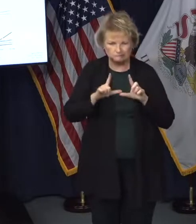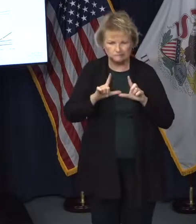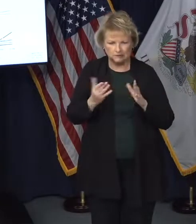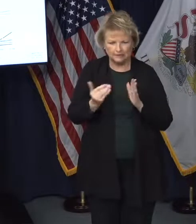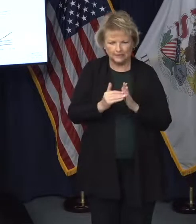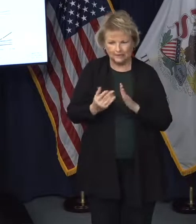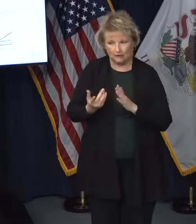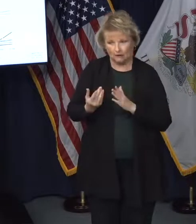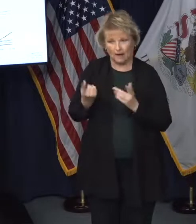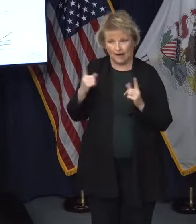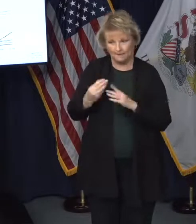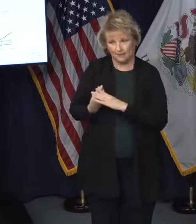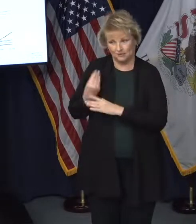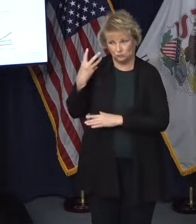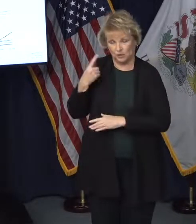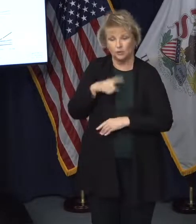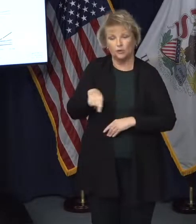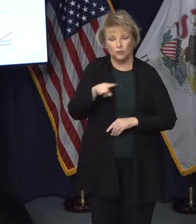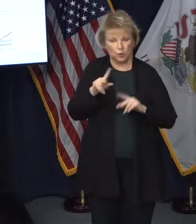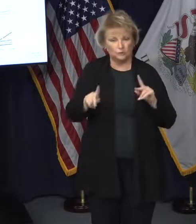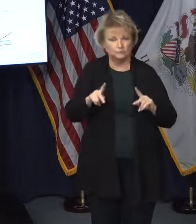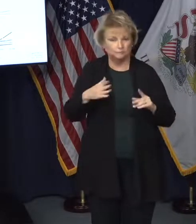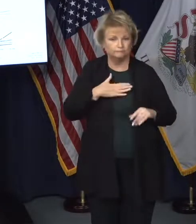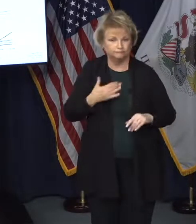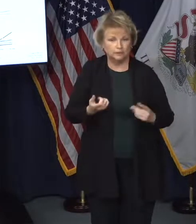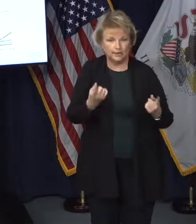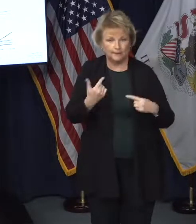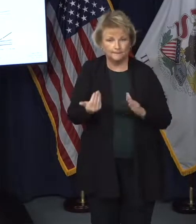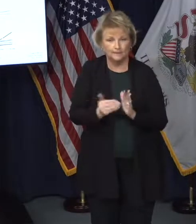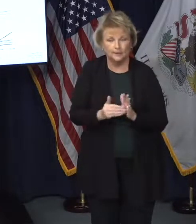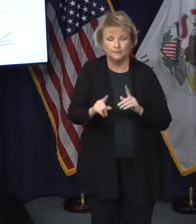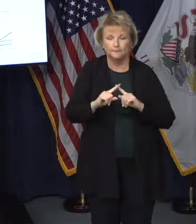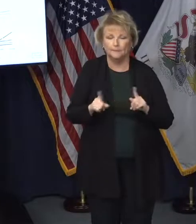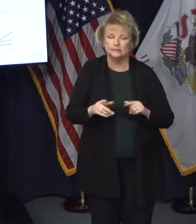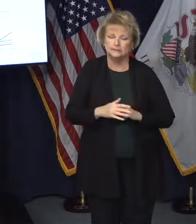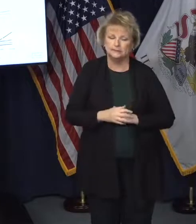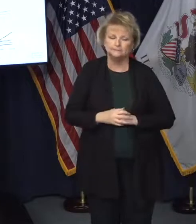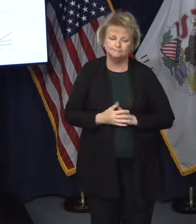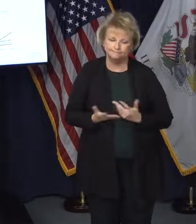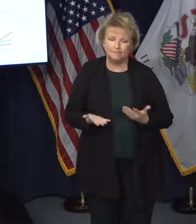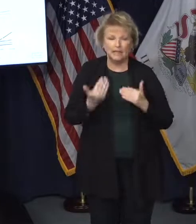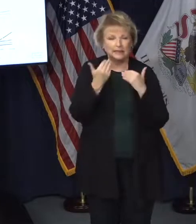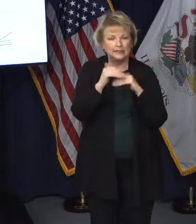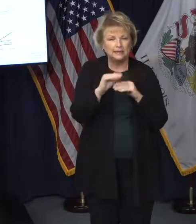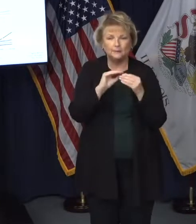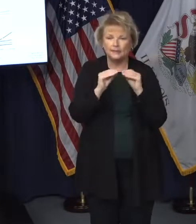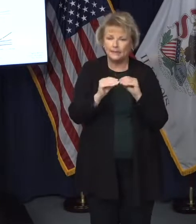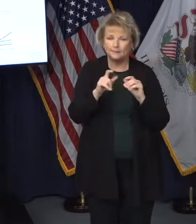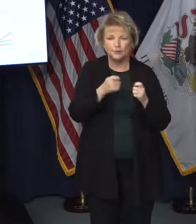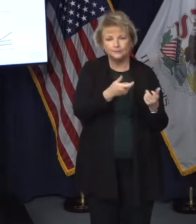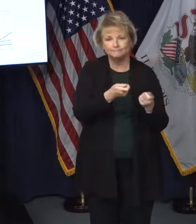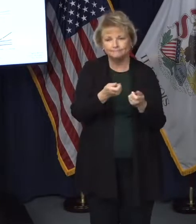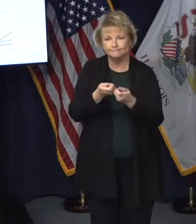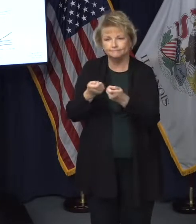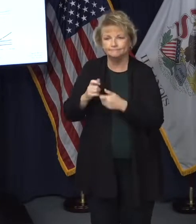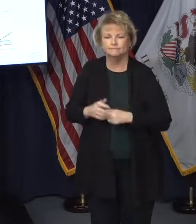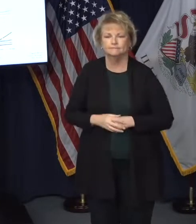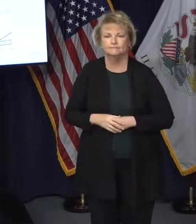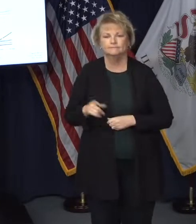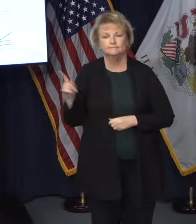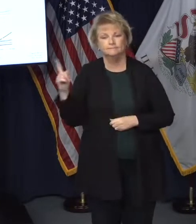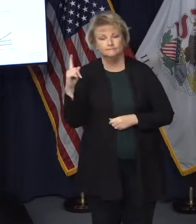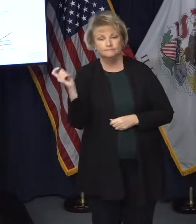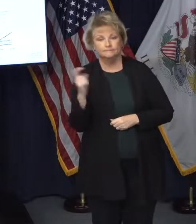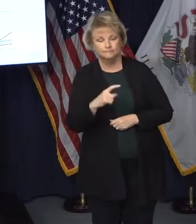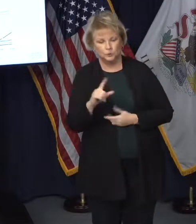the spring, and so there are a number of those people who are available, but there is a limited number of staff people. Jake Griffin at the